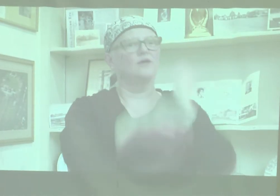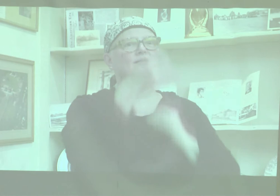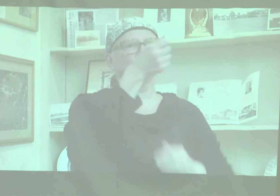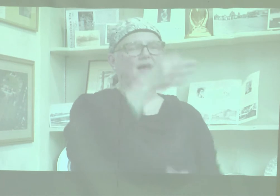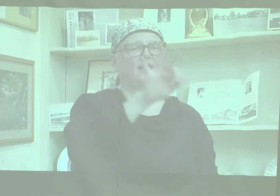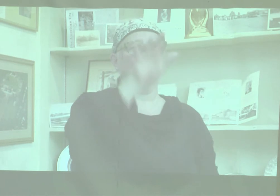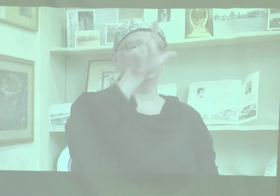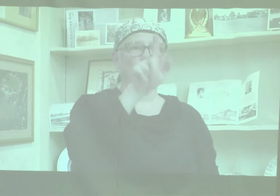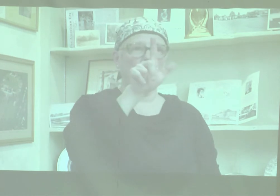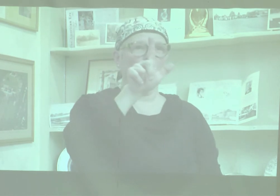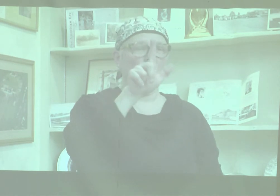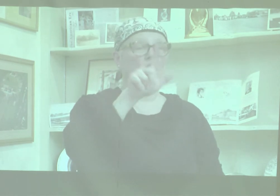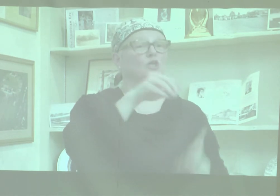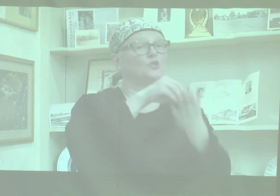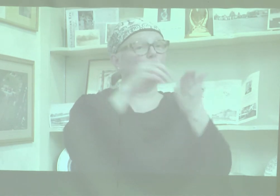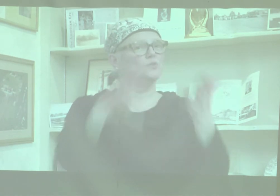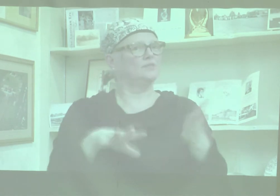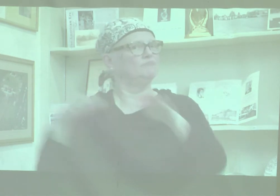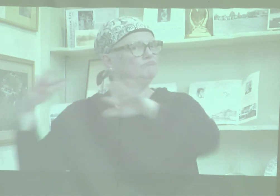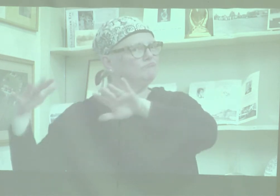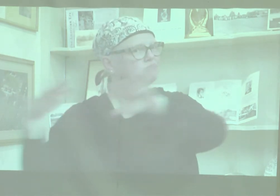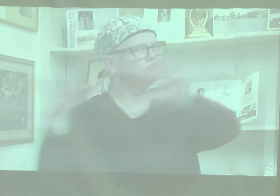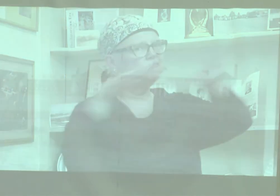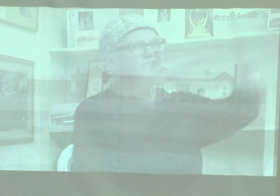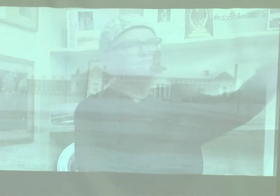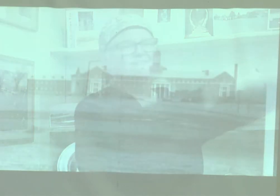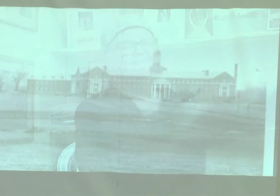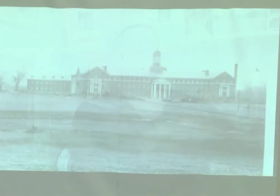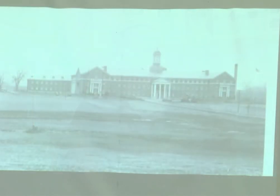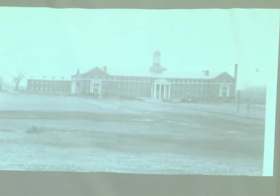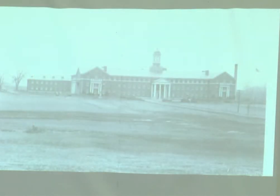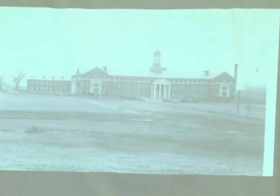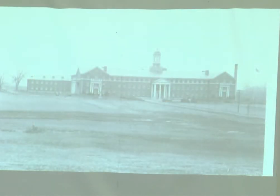the fall of 1921. And of course, the students came.